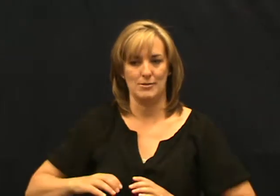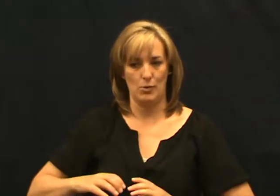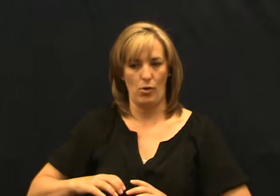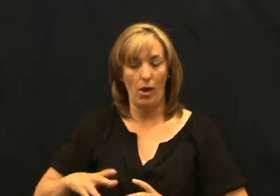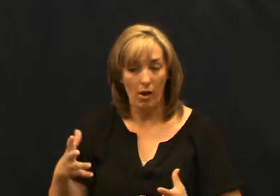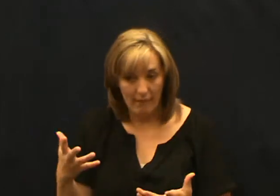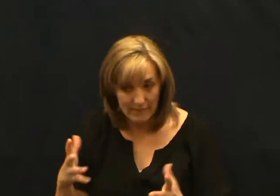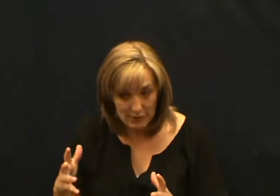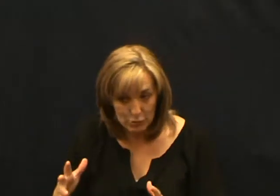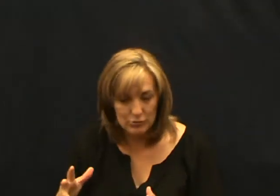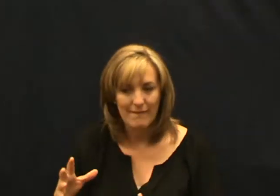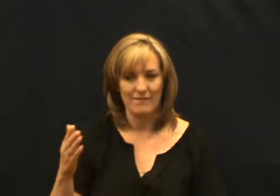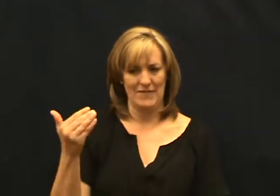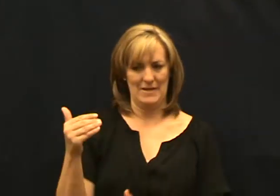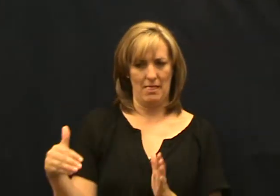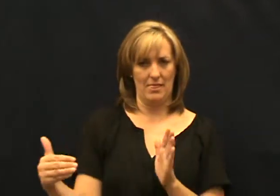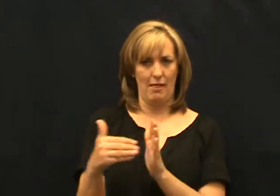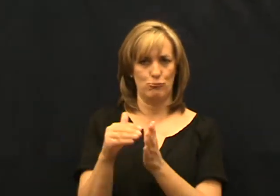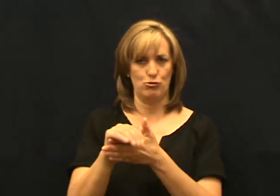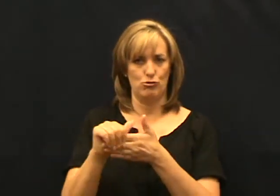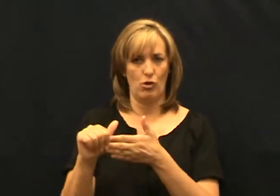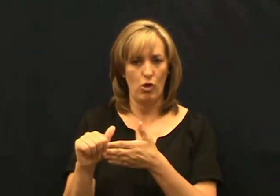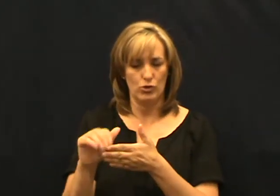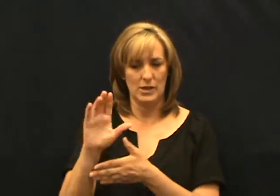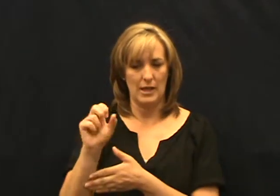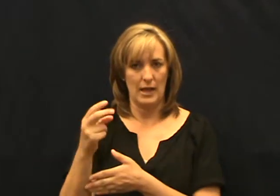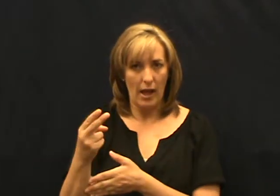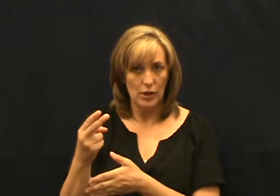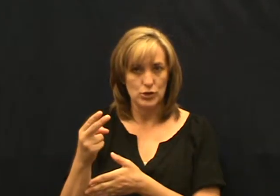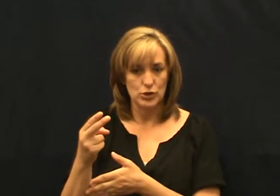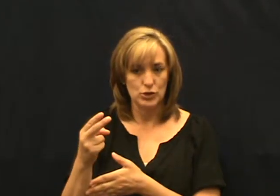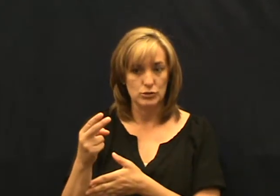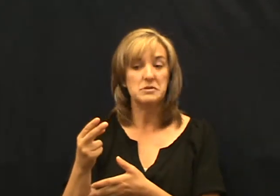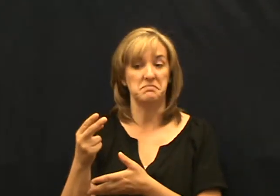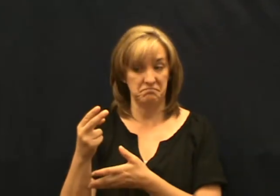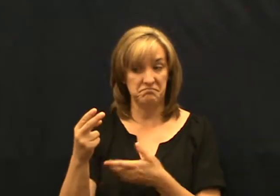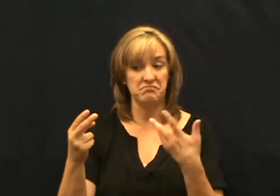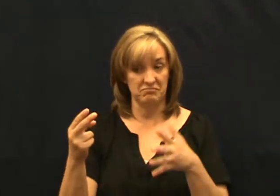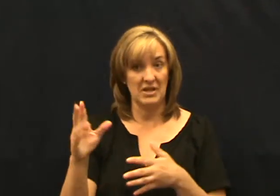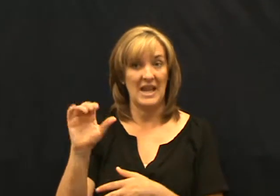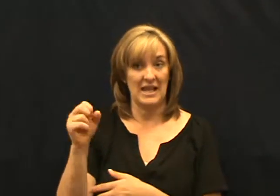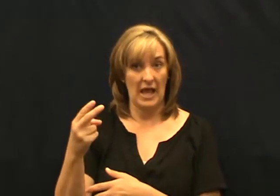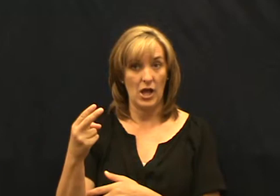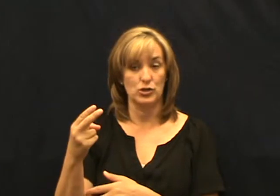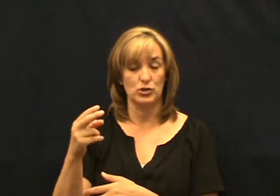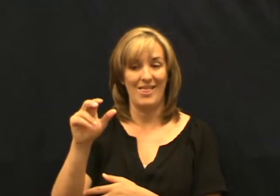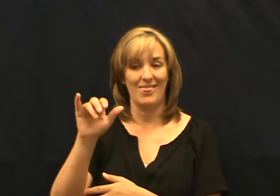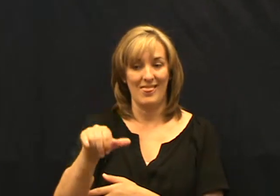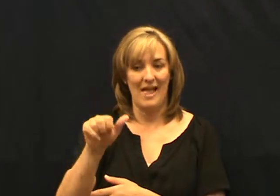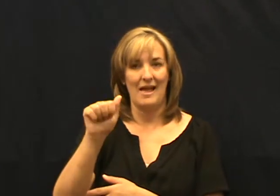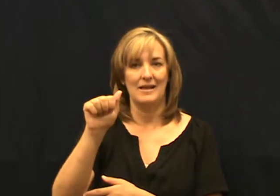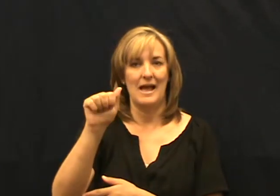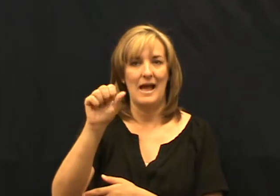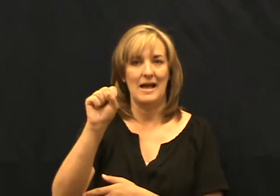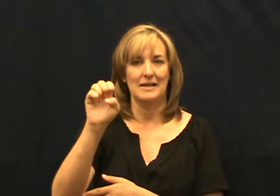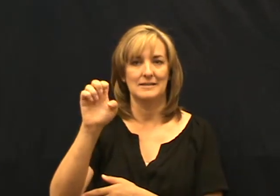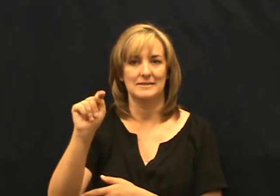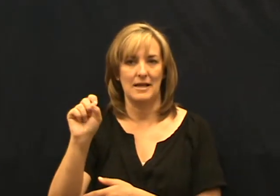that $15,000 in cash is cash. Cash is an asset. We increase assets with the debit. So we